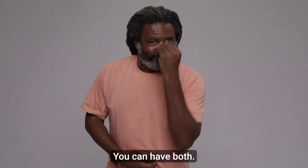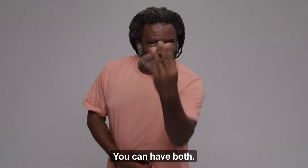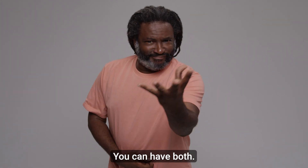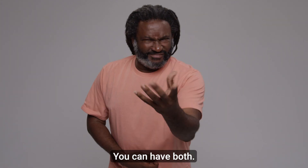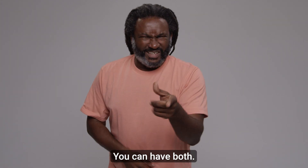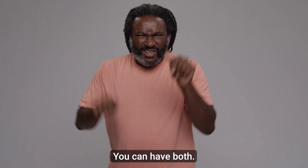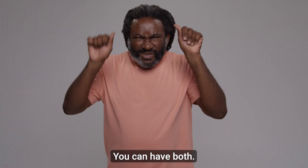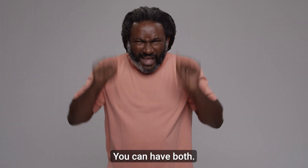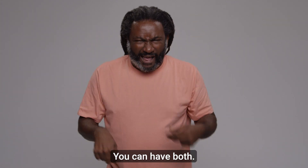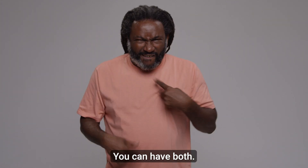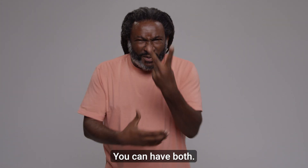You can have both.